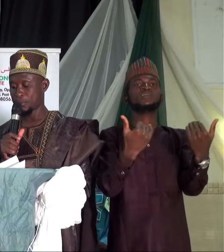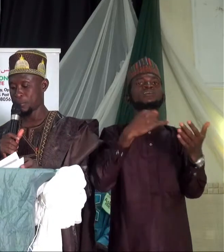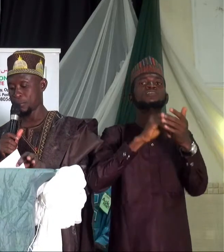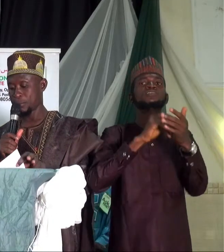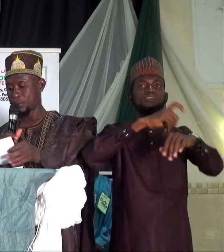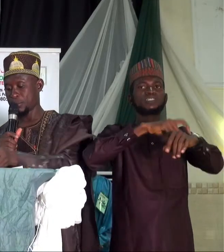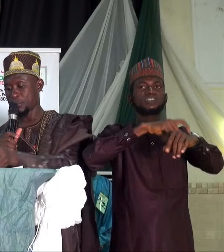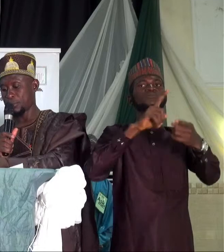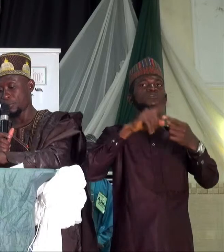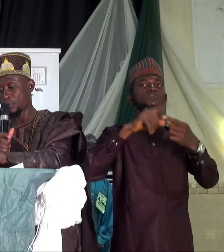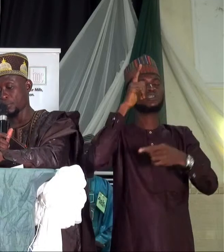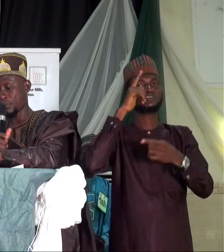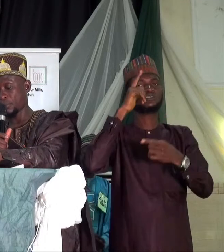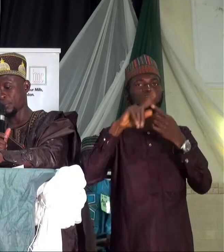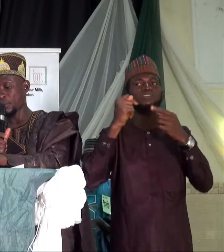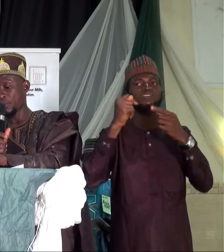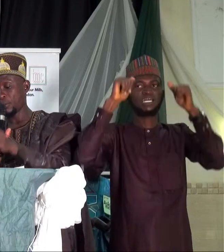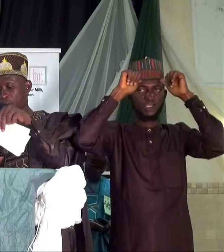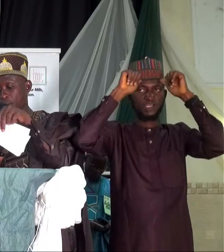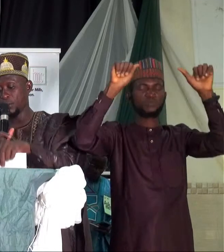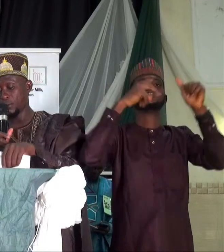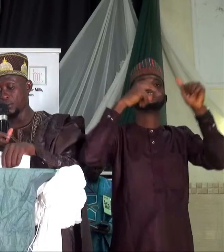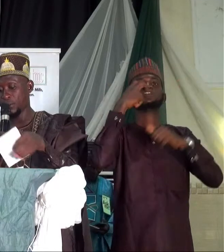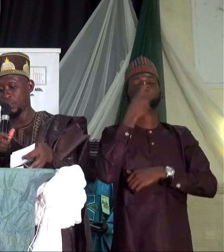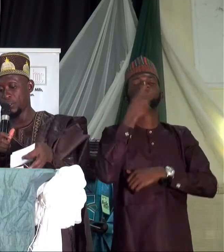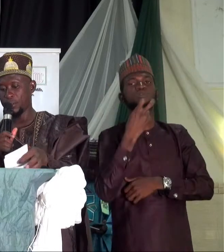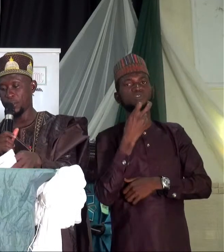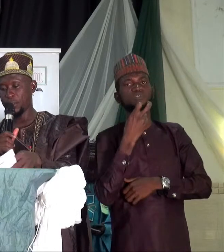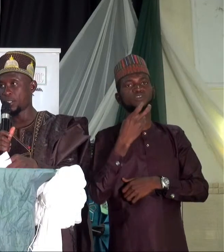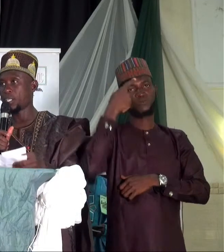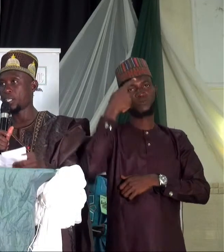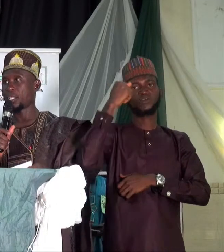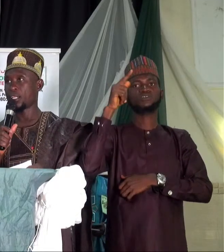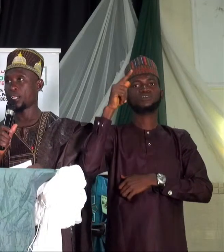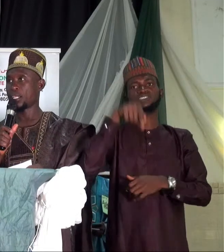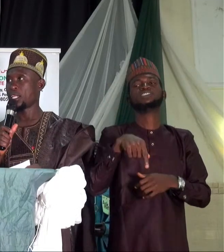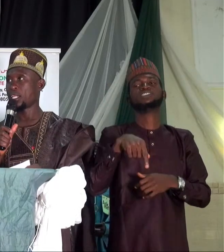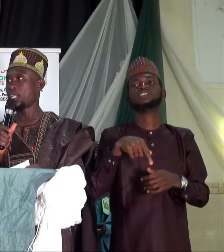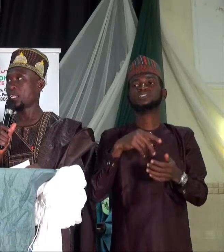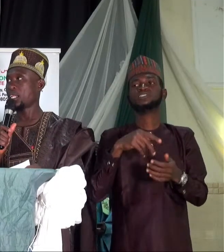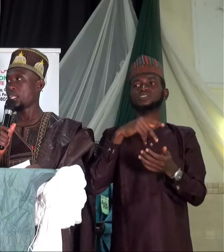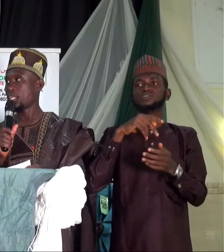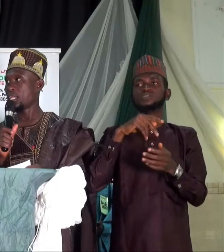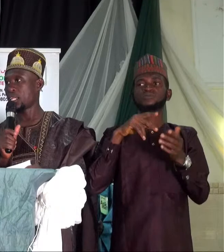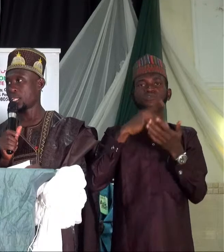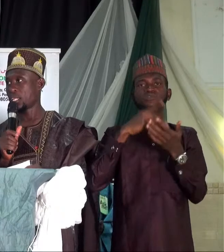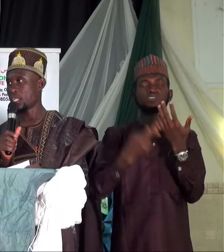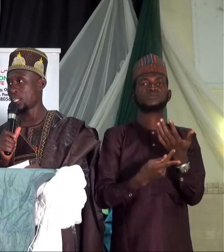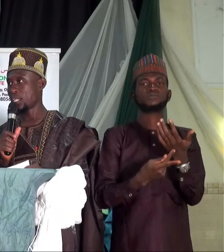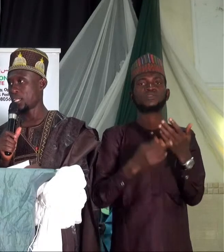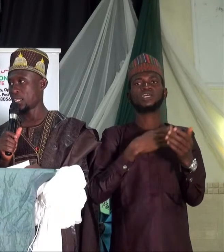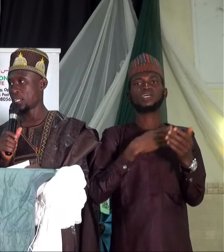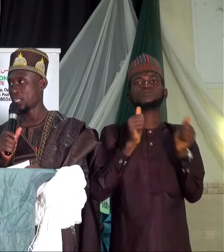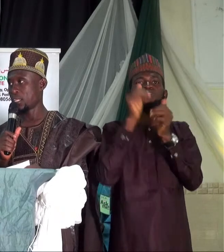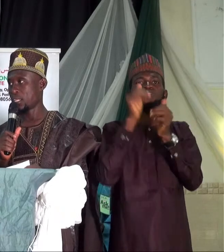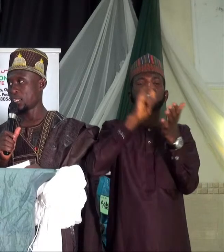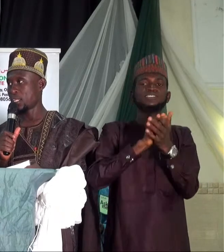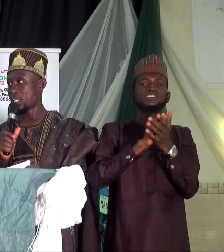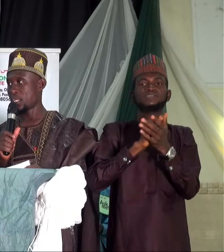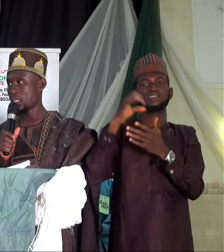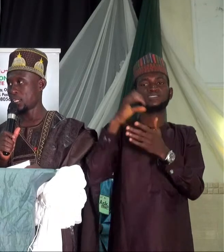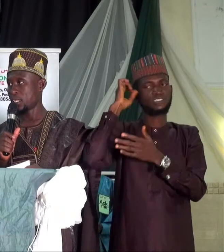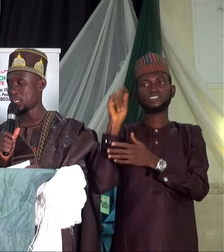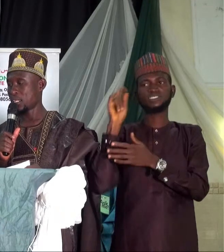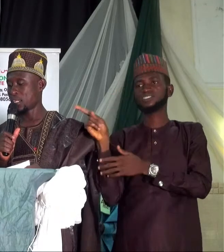Muslim Congress first on this occasion, and with that I'm inviting